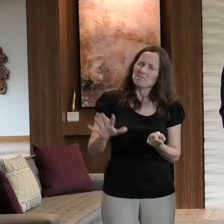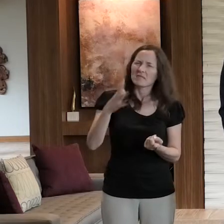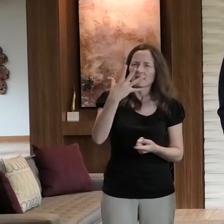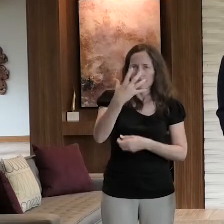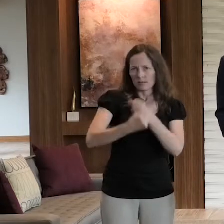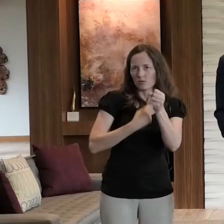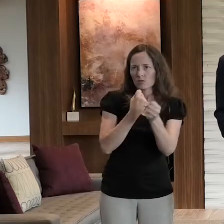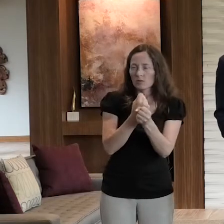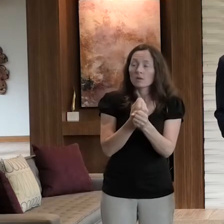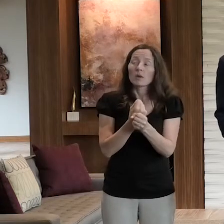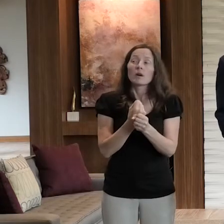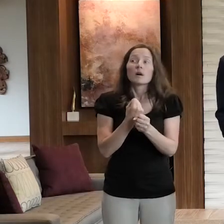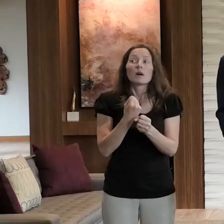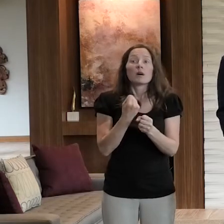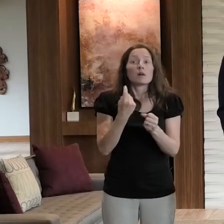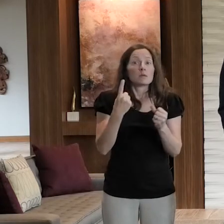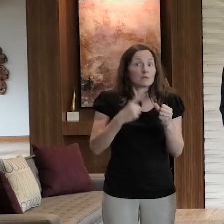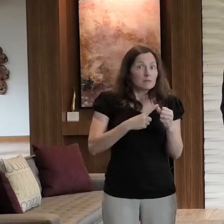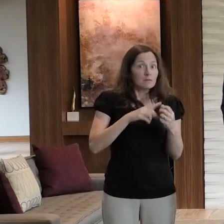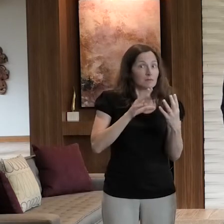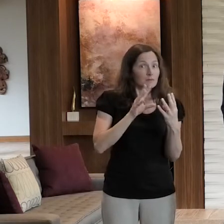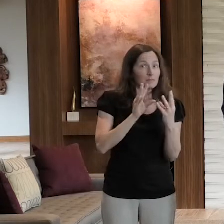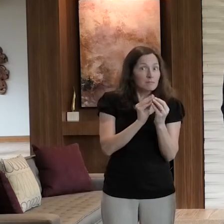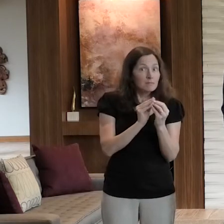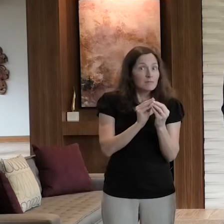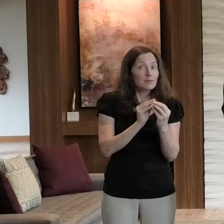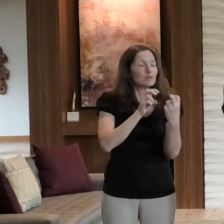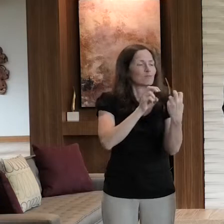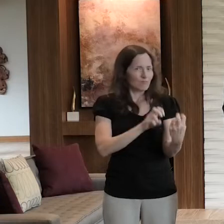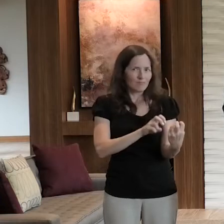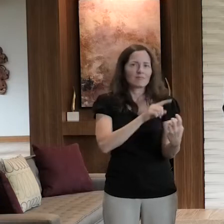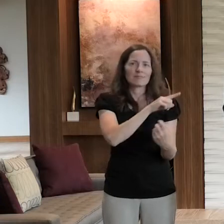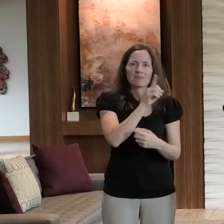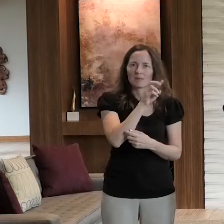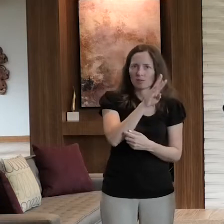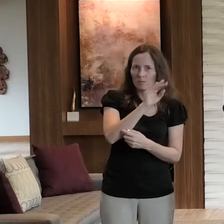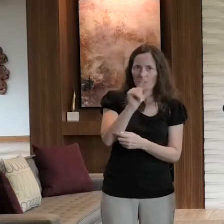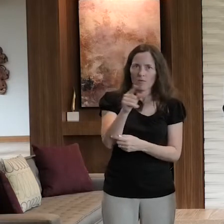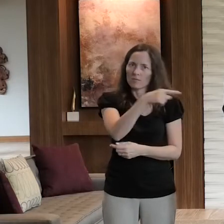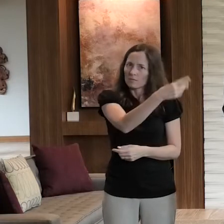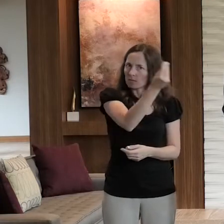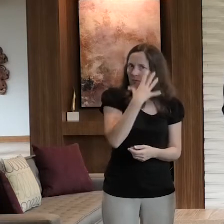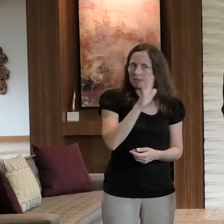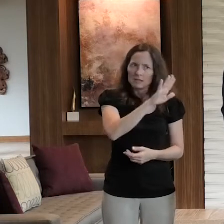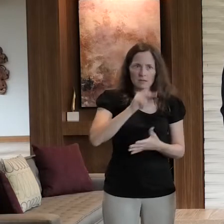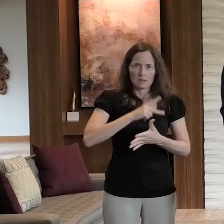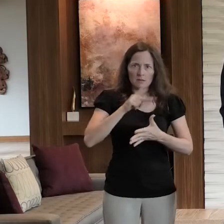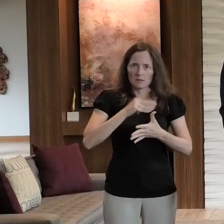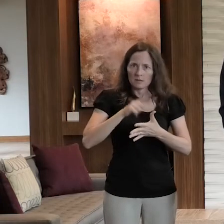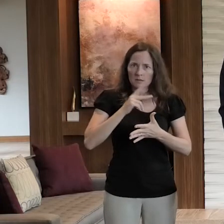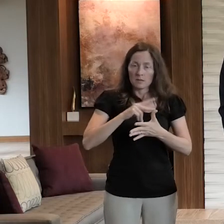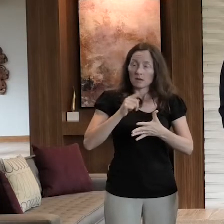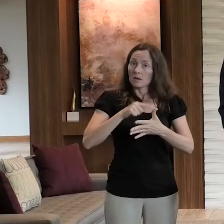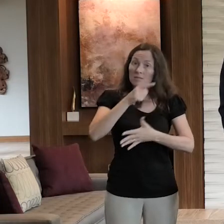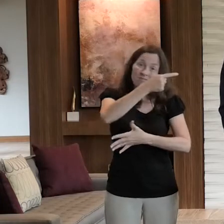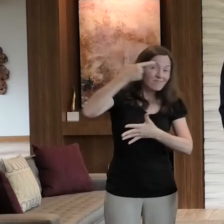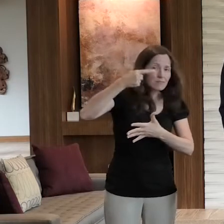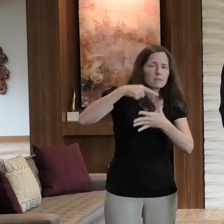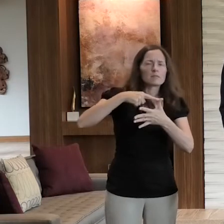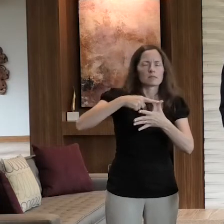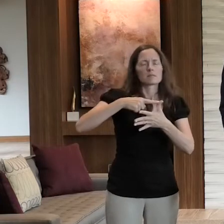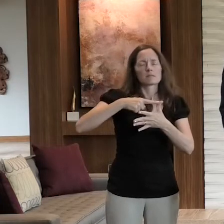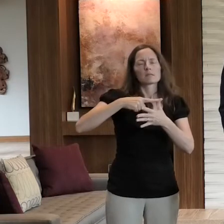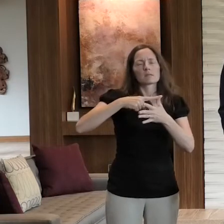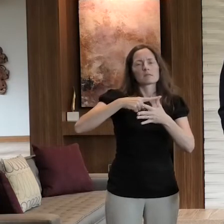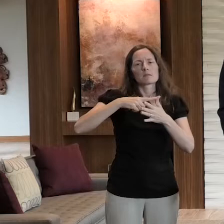I had was with Dr. Ball, where he told me his priorities, and number one on that list was affordable housing and needing